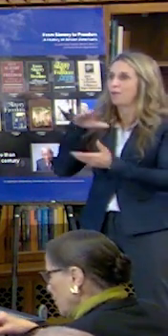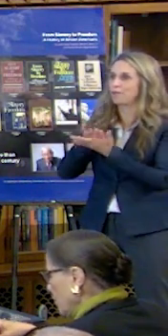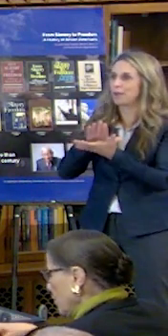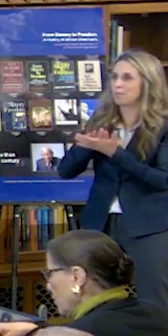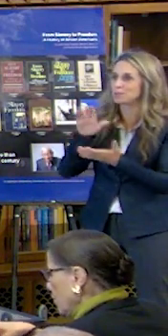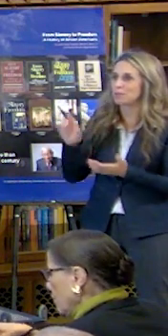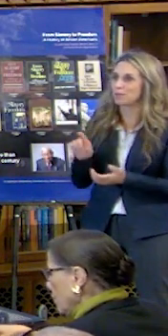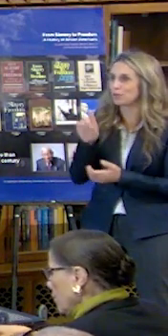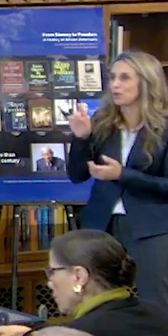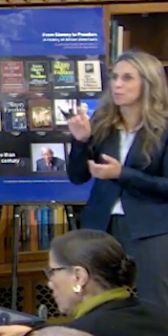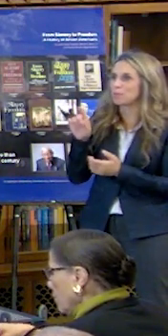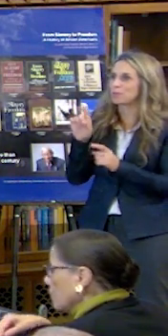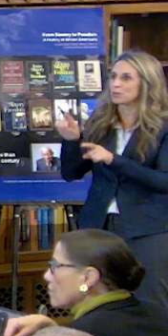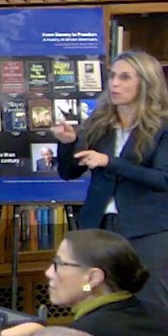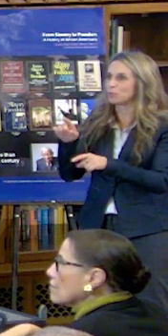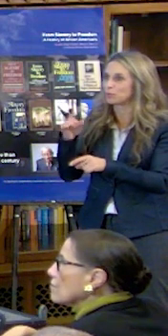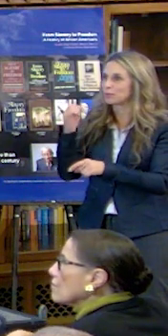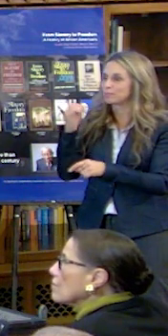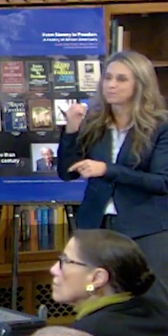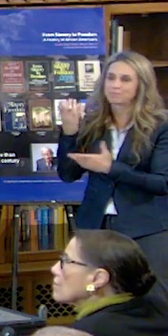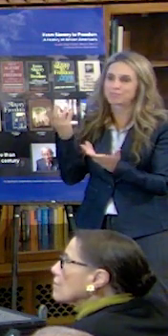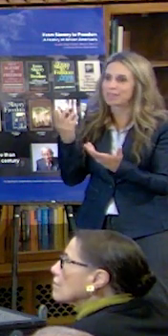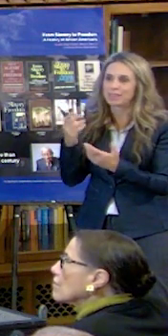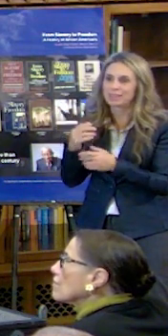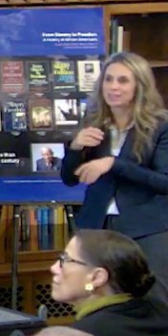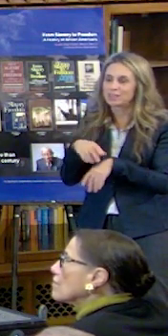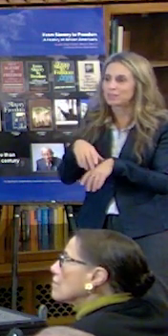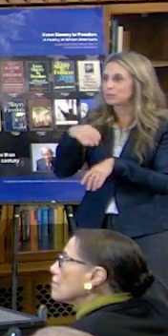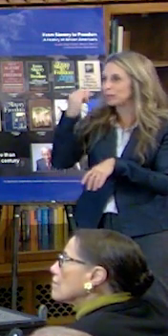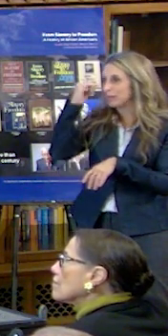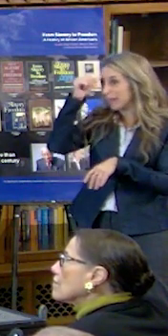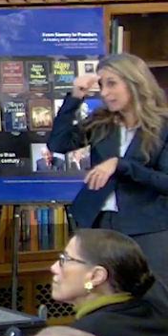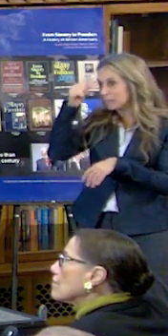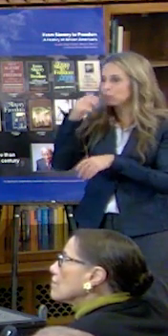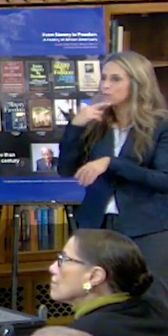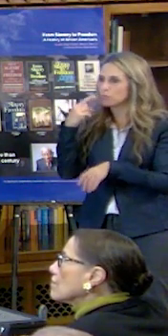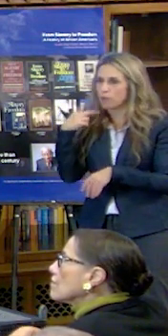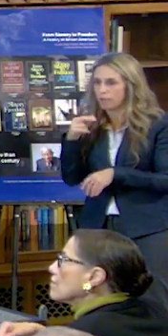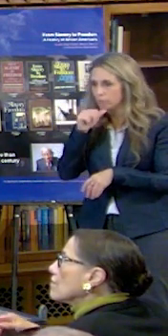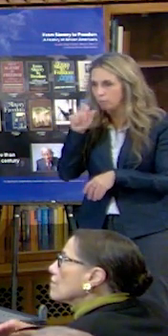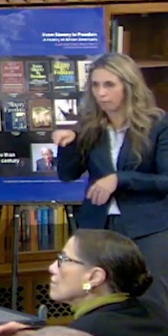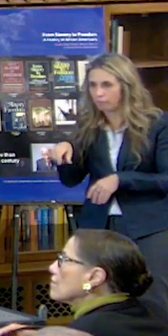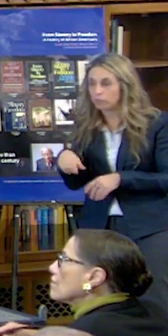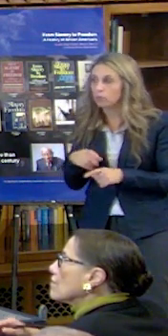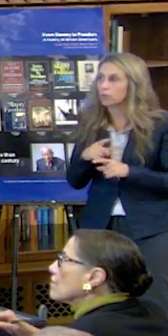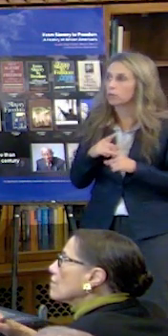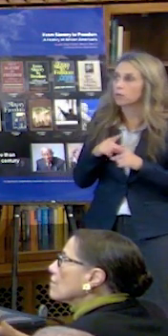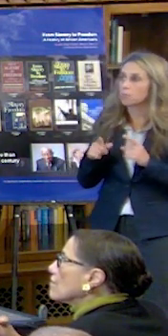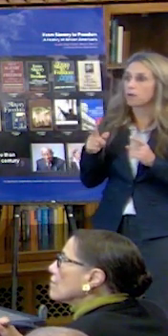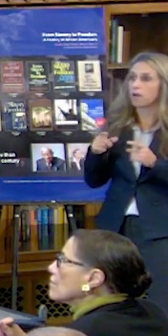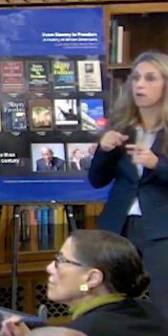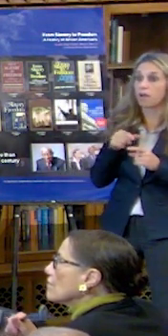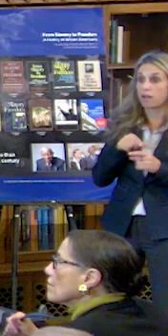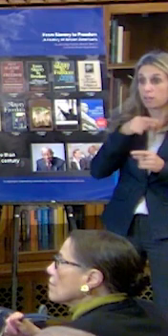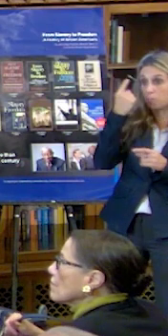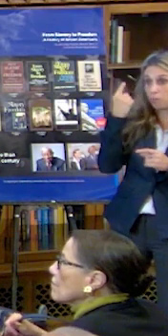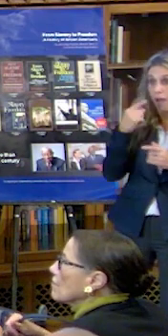city of but for black students that's always been different because you have to get a